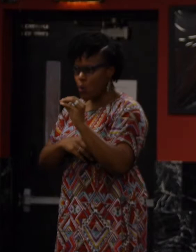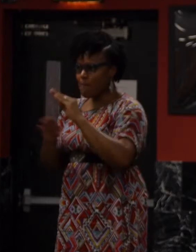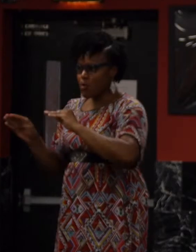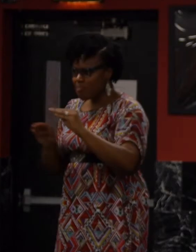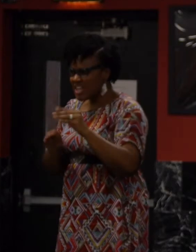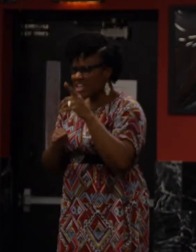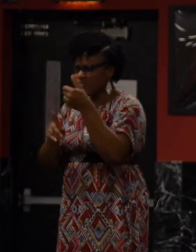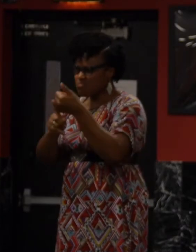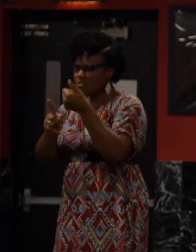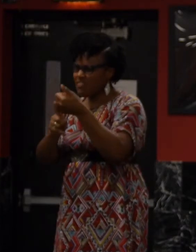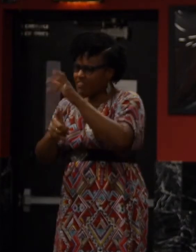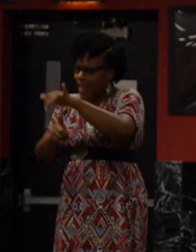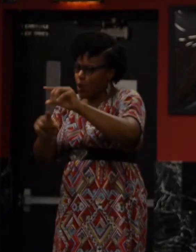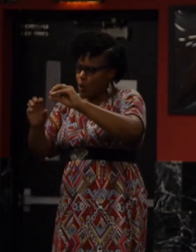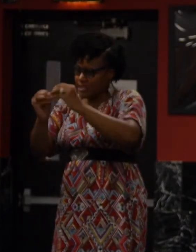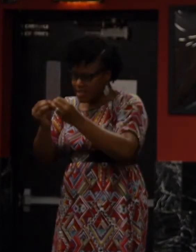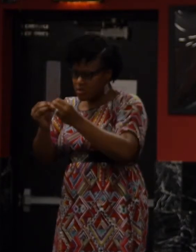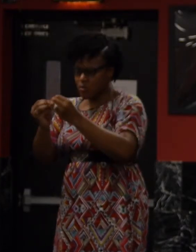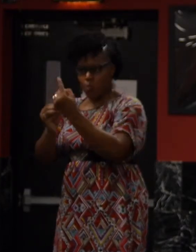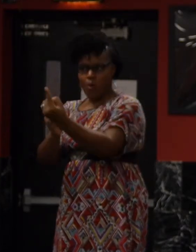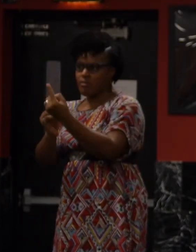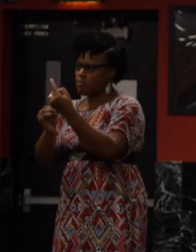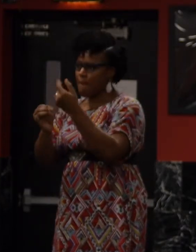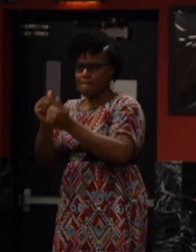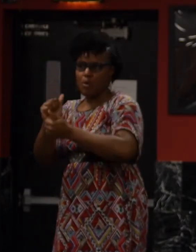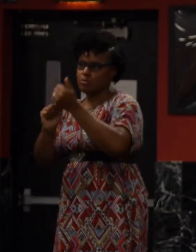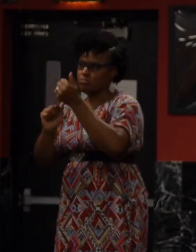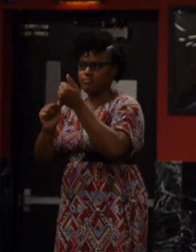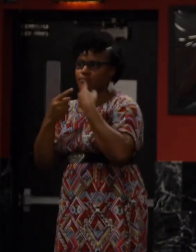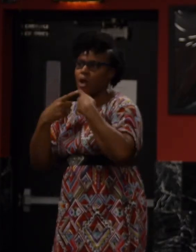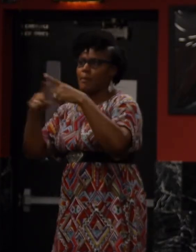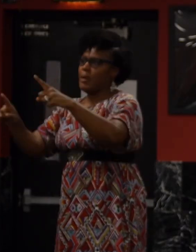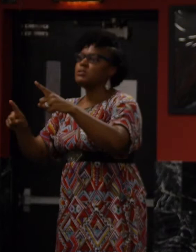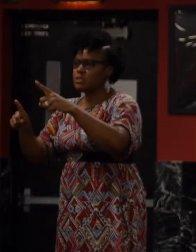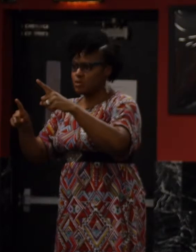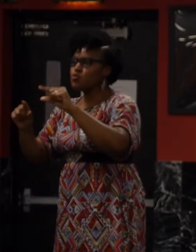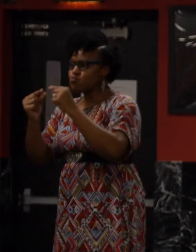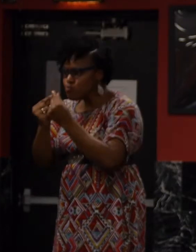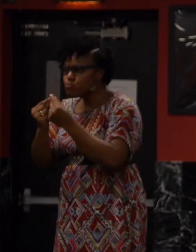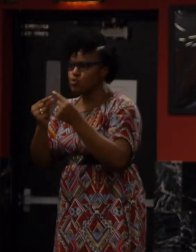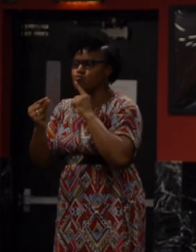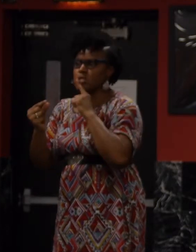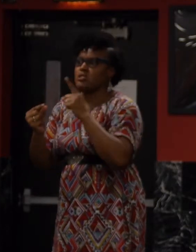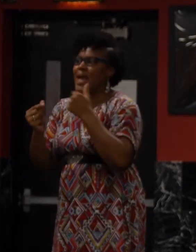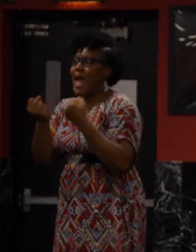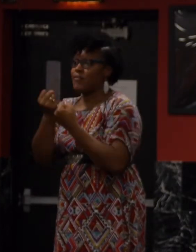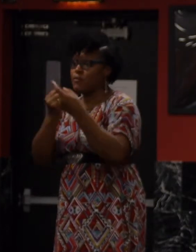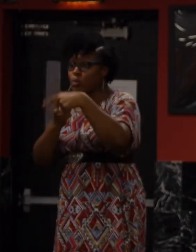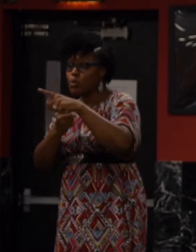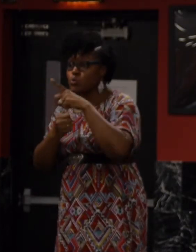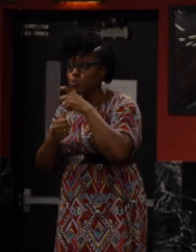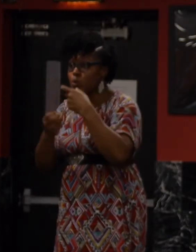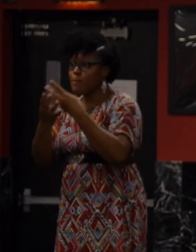organizations that advocate for political prisoners here in the United States. It was started by a powerful sister named